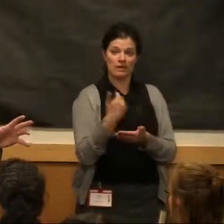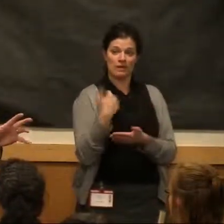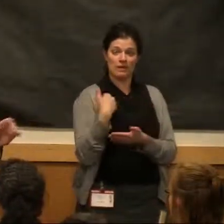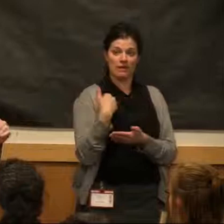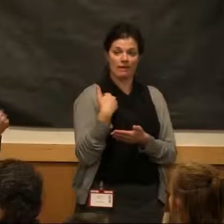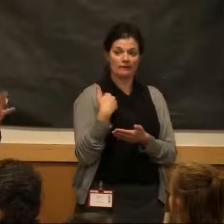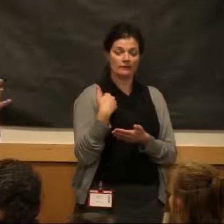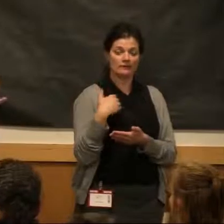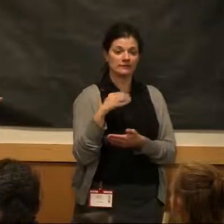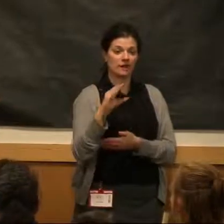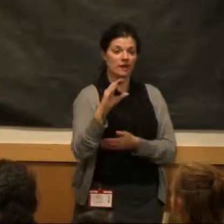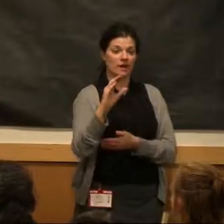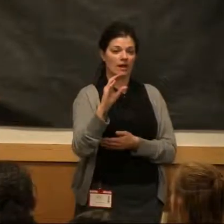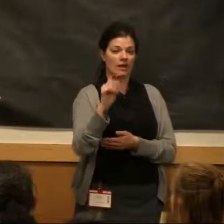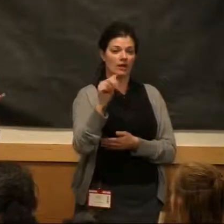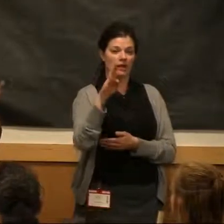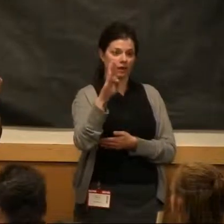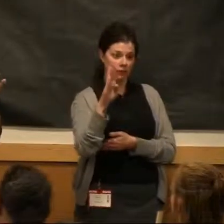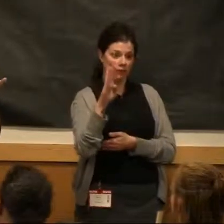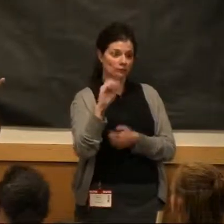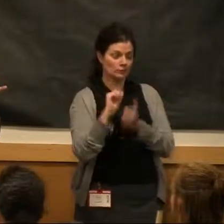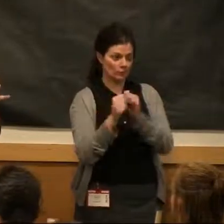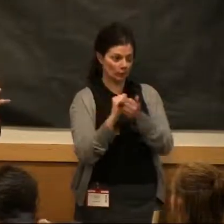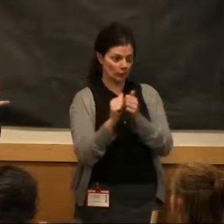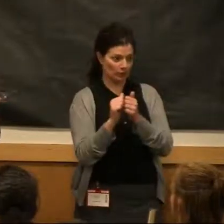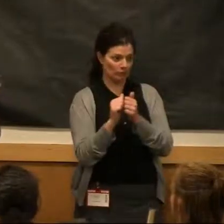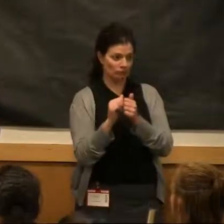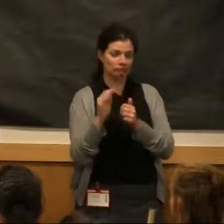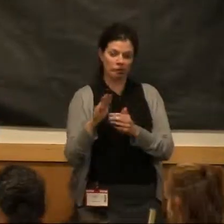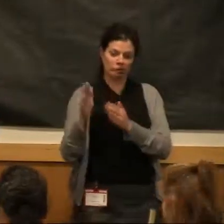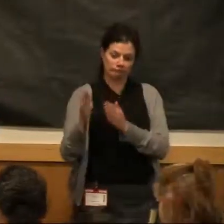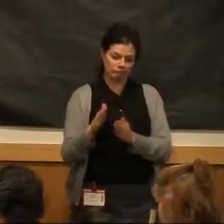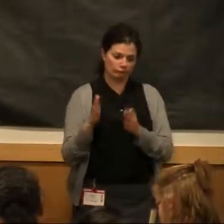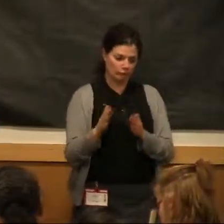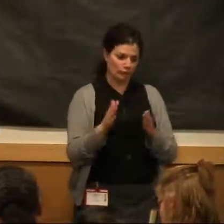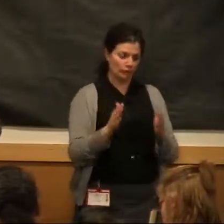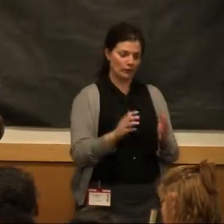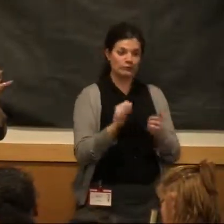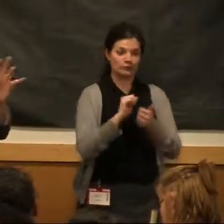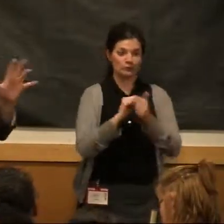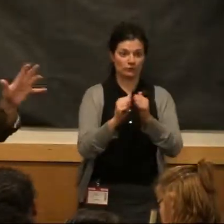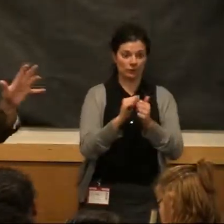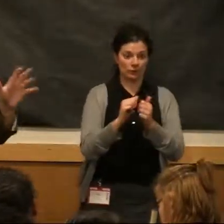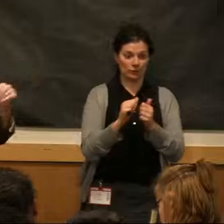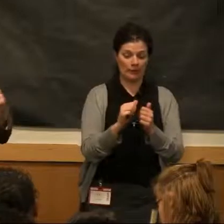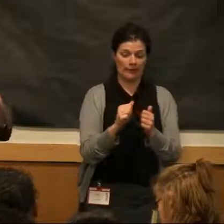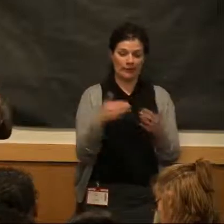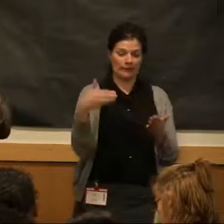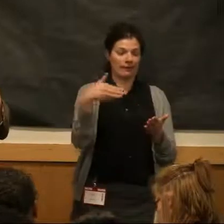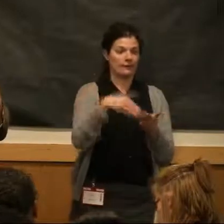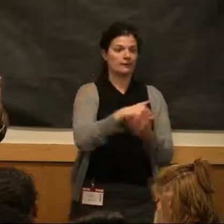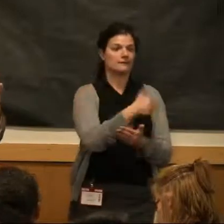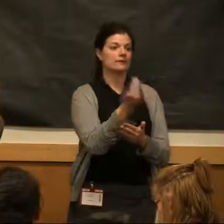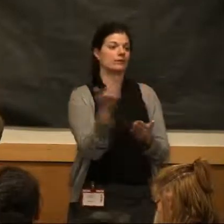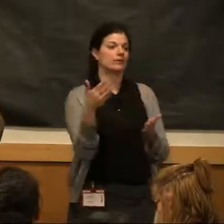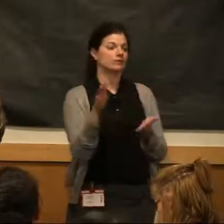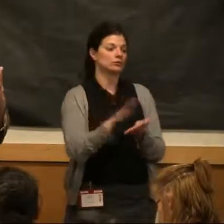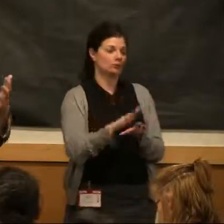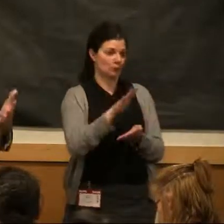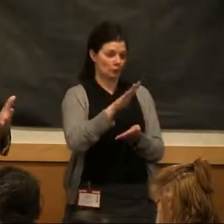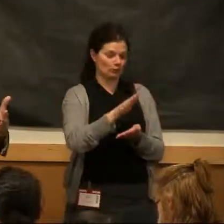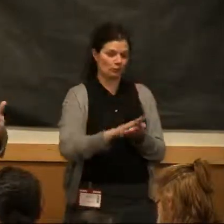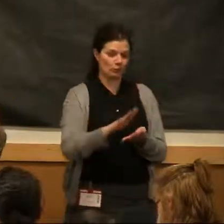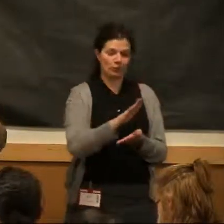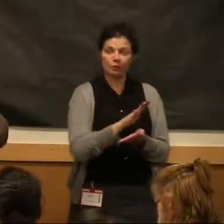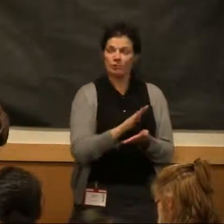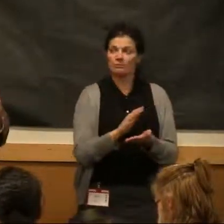sports. And those are sports that are organized where you compete against athletes from other schools, but they're organized by